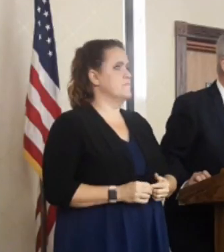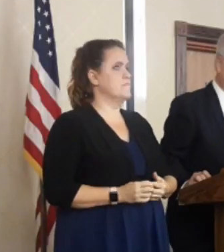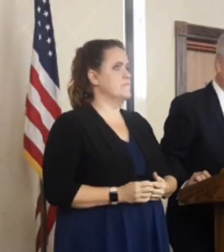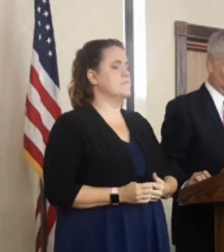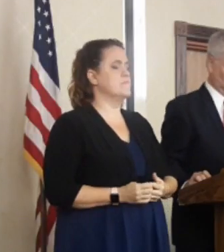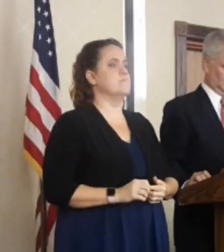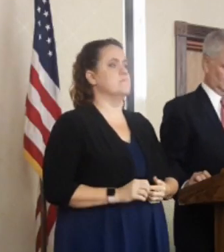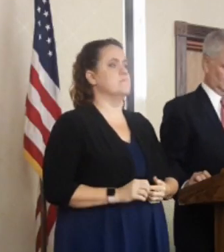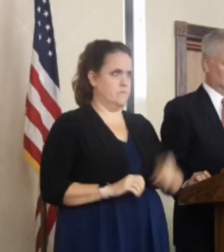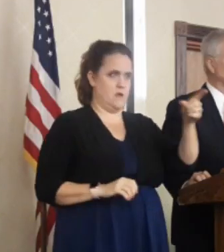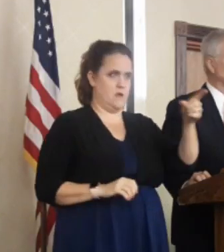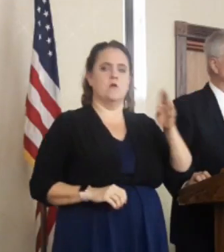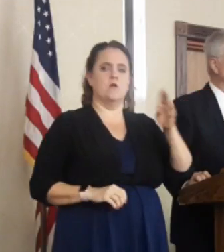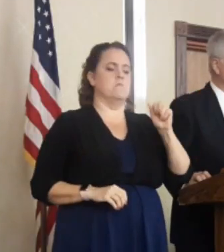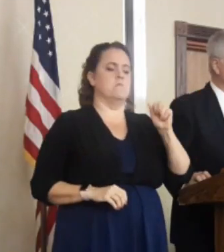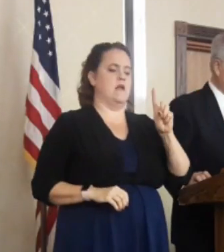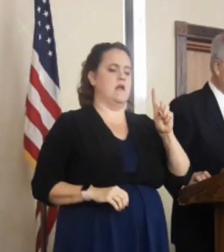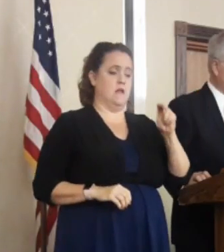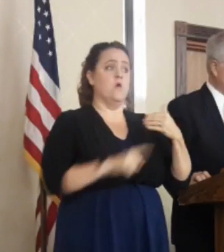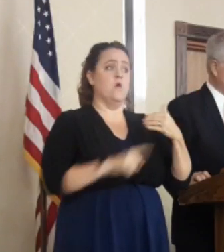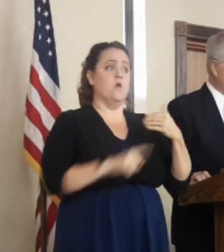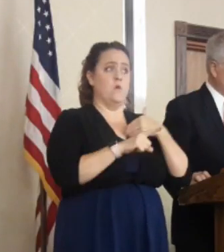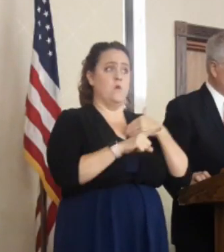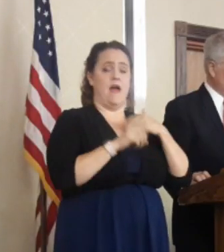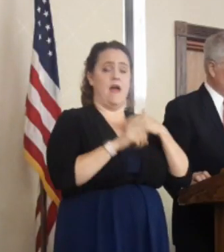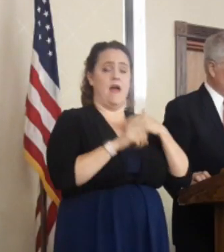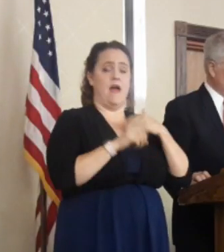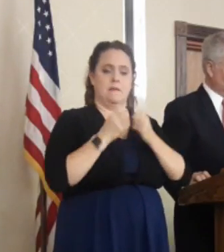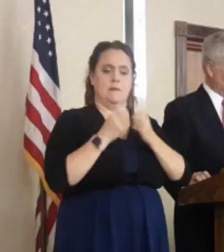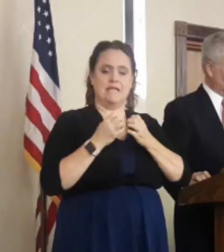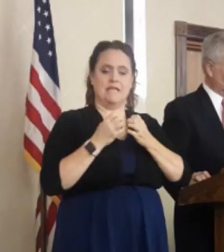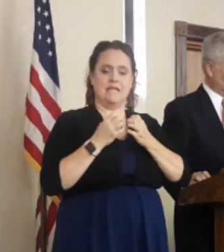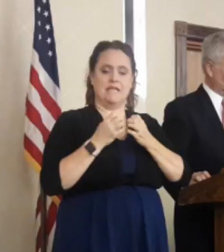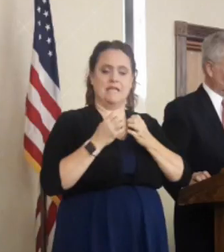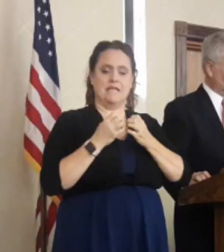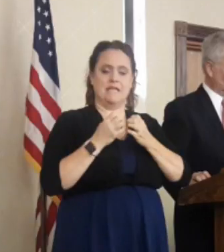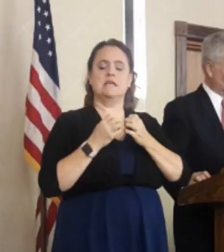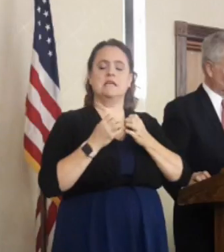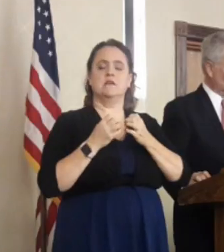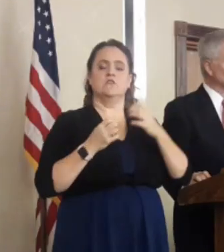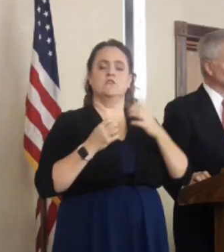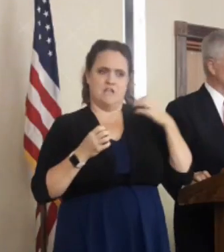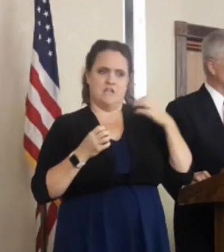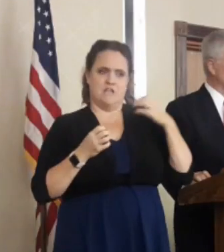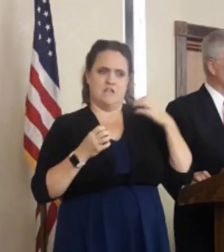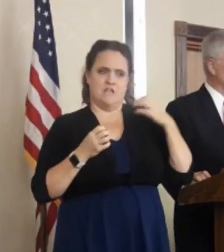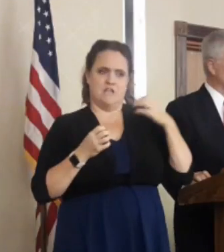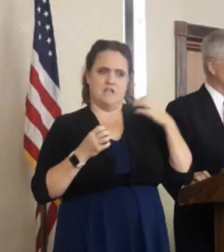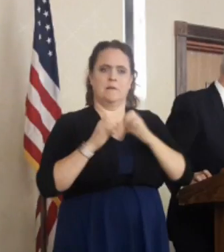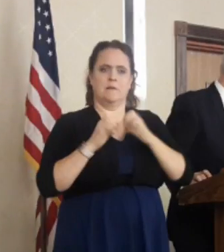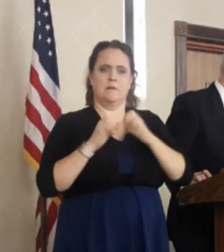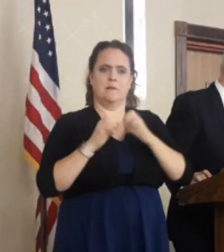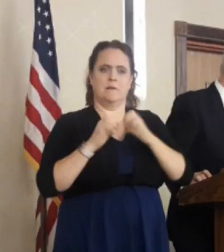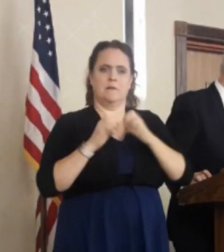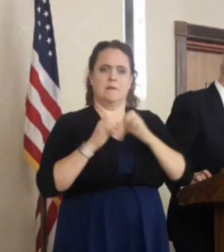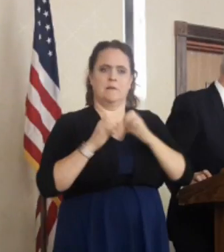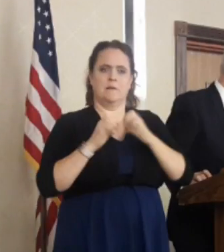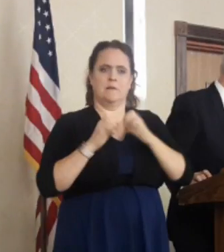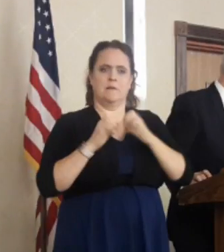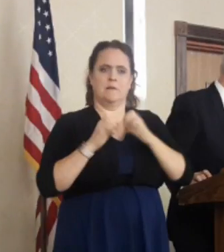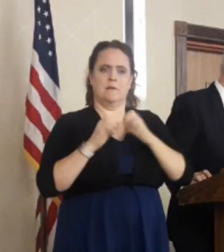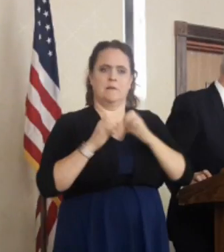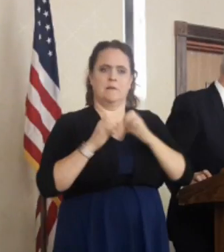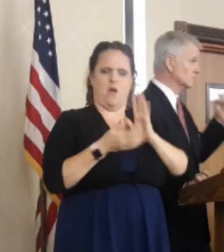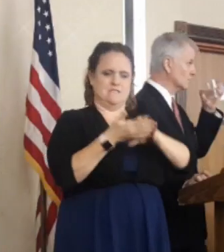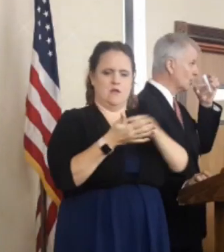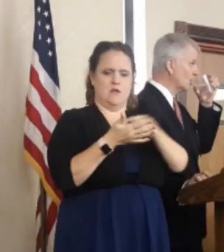Now that we have the committee set and we have the committee chairs, I'll be working on trying to schedule those for the next couple of